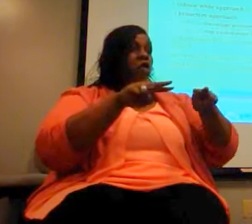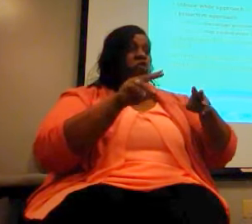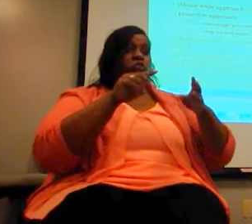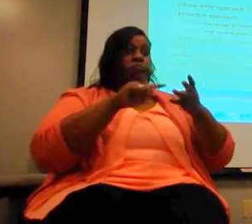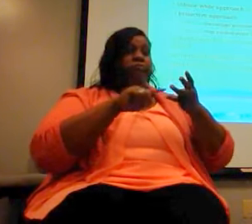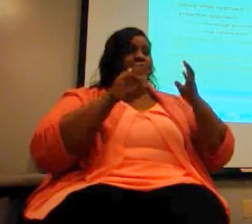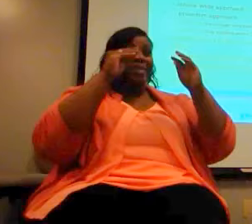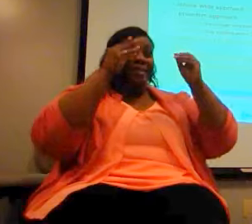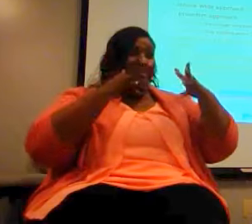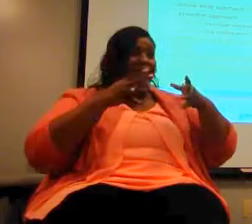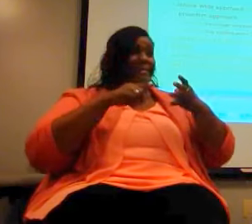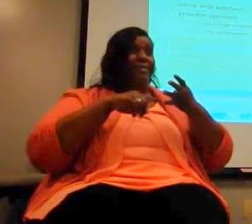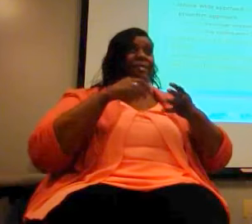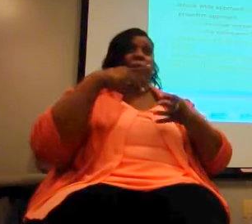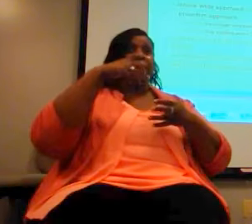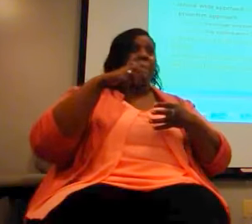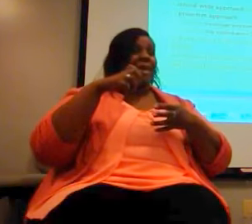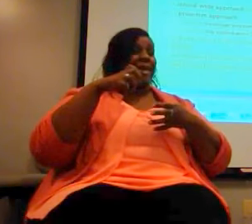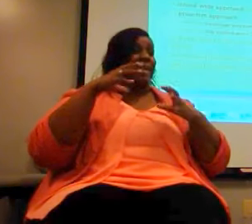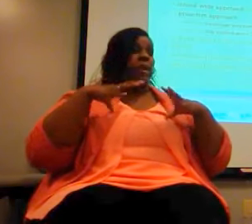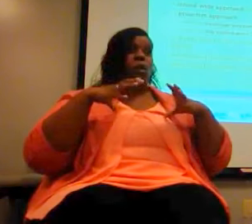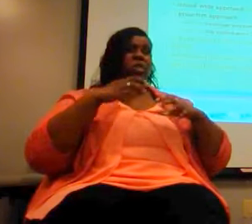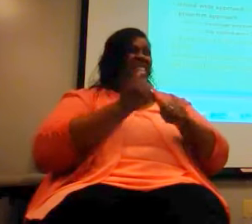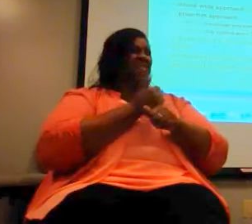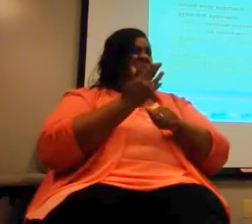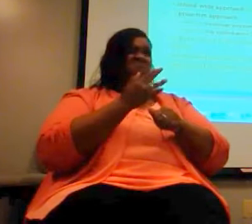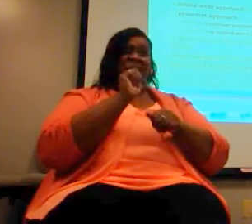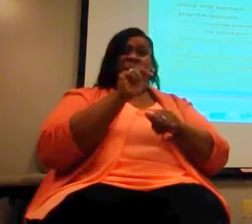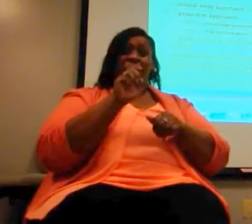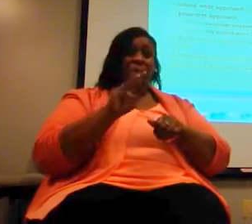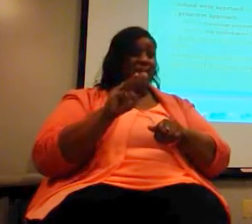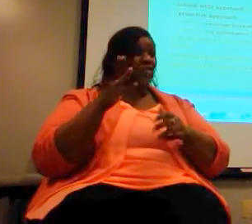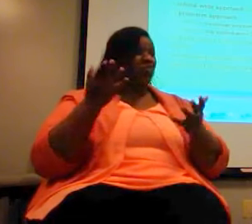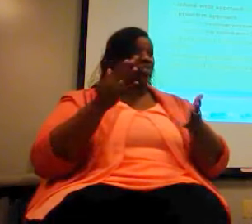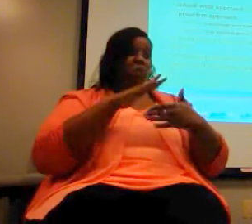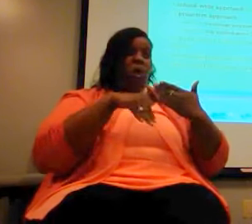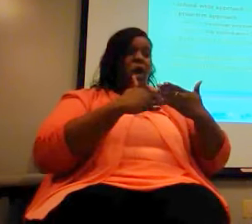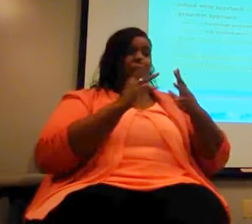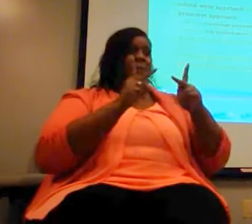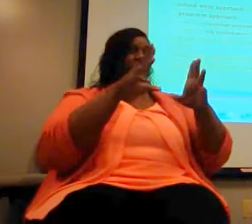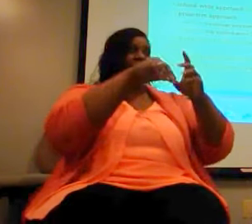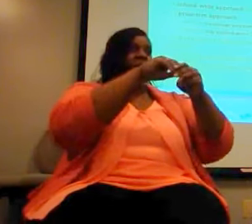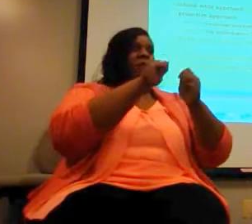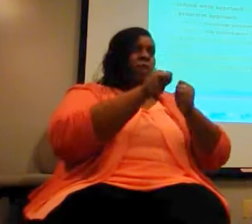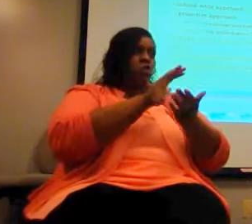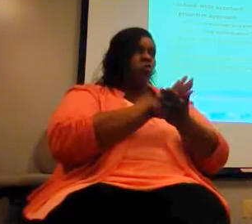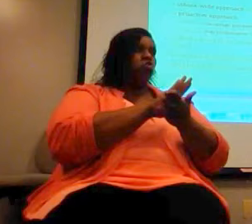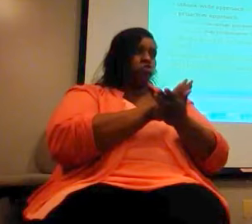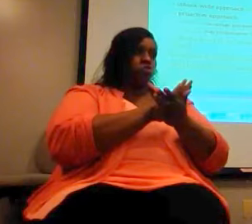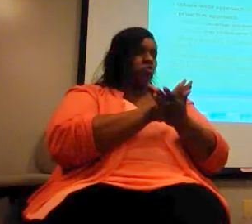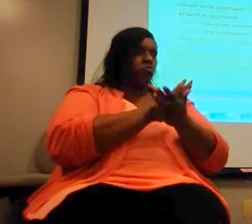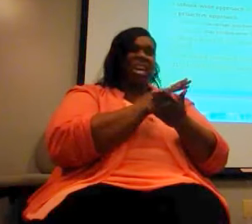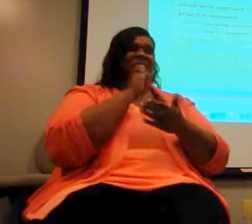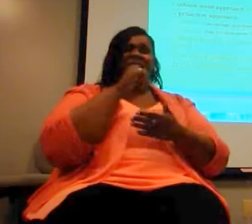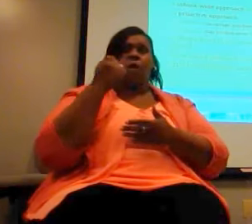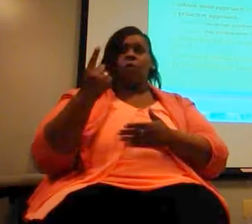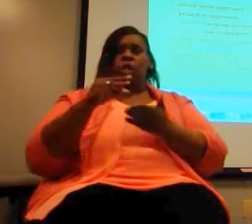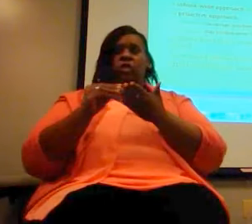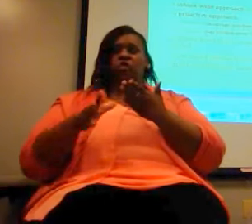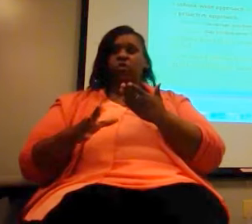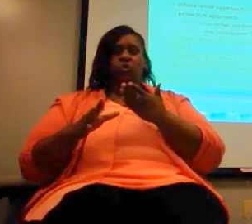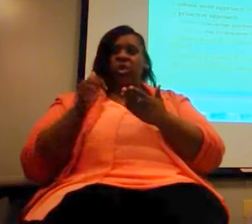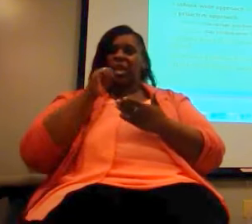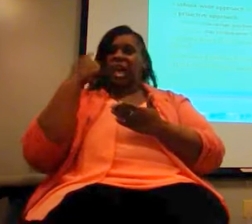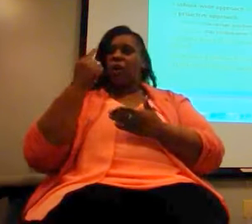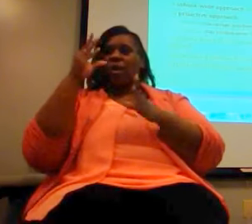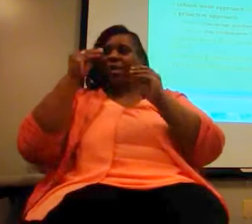PE coaches, everyone, administration, everyone's involved. It's not just the kids, it's